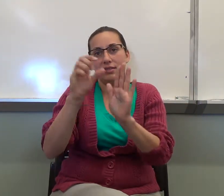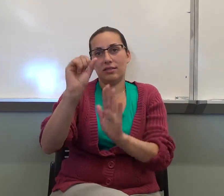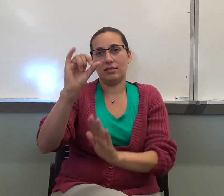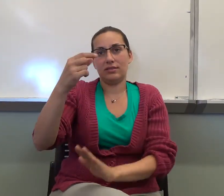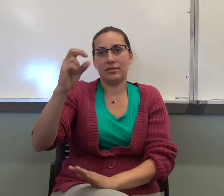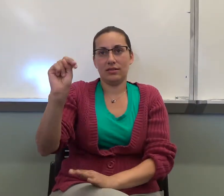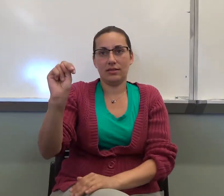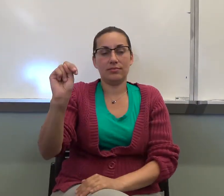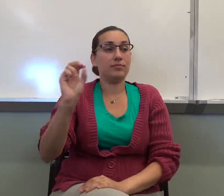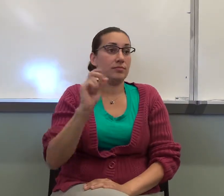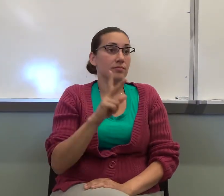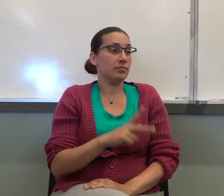Another one?